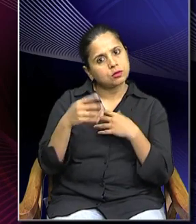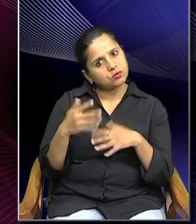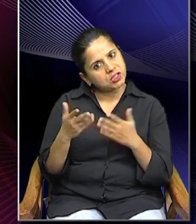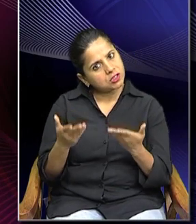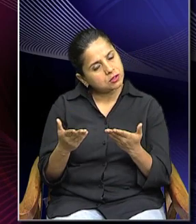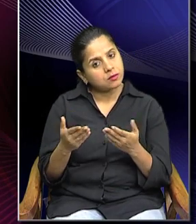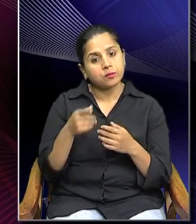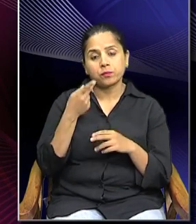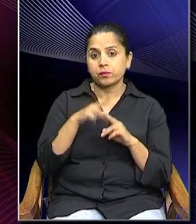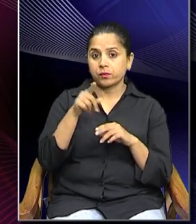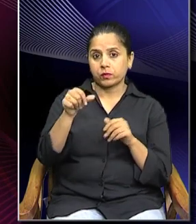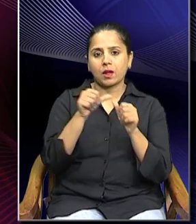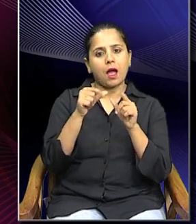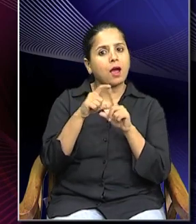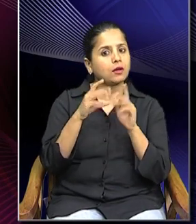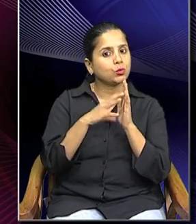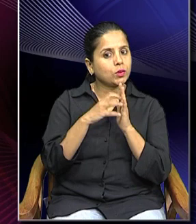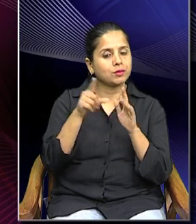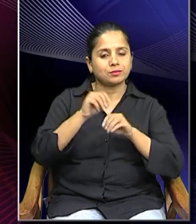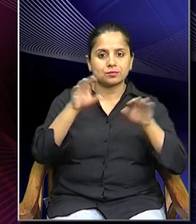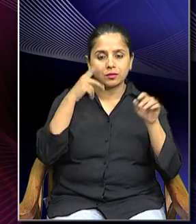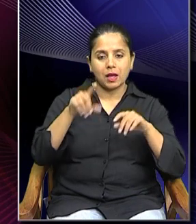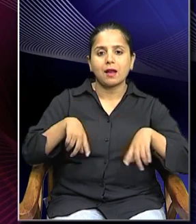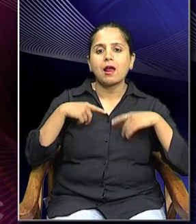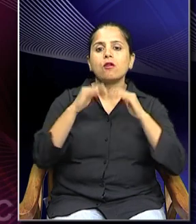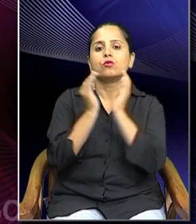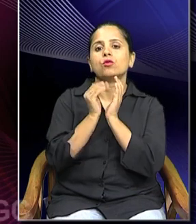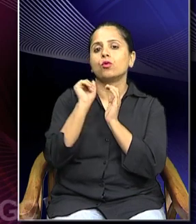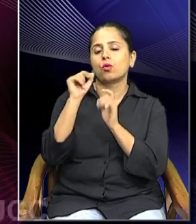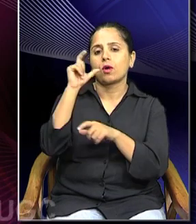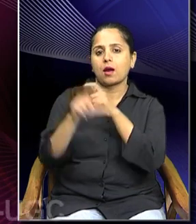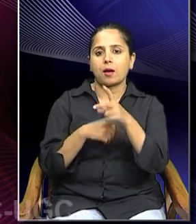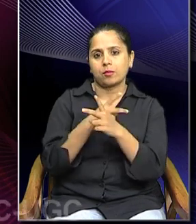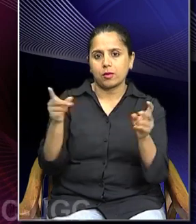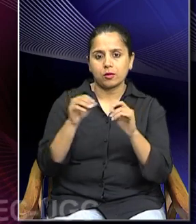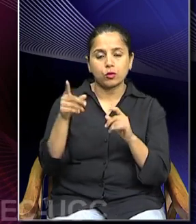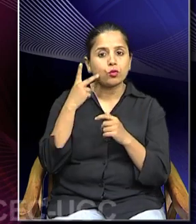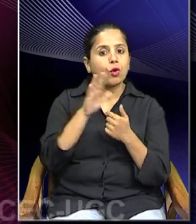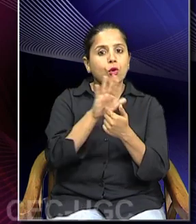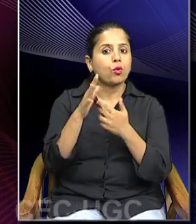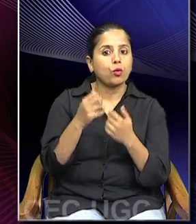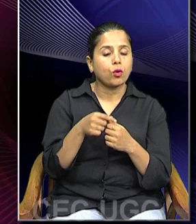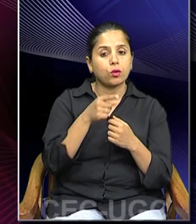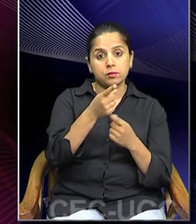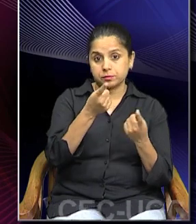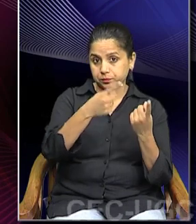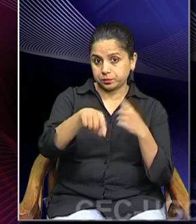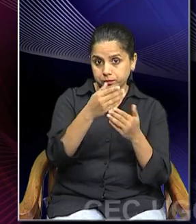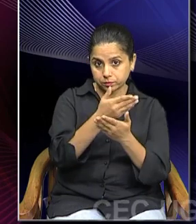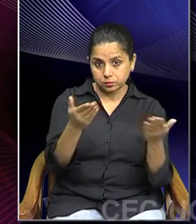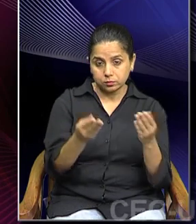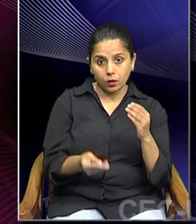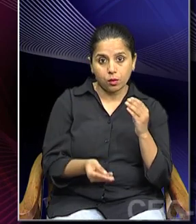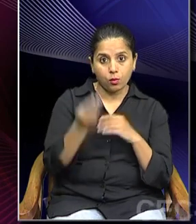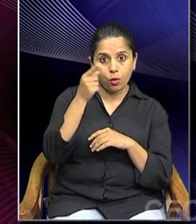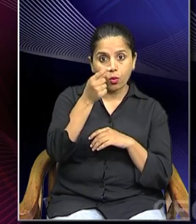look into the advertisements of life insurance companies, they kind of show you that the more amount